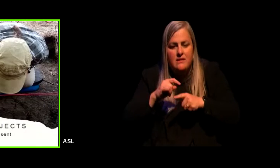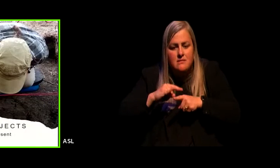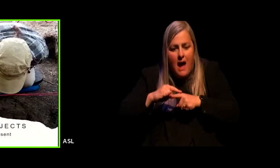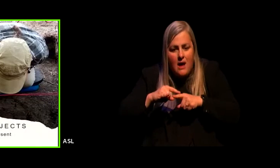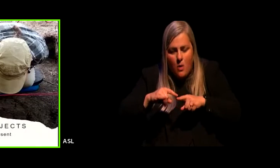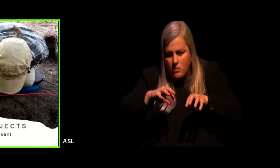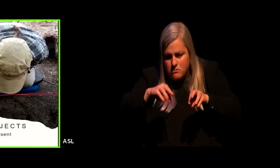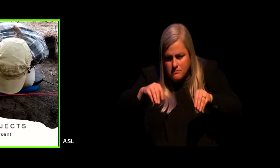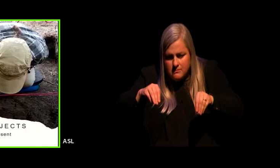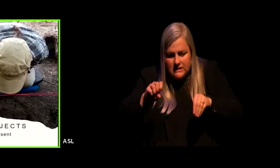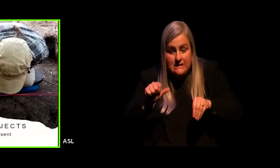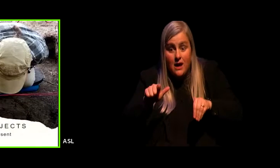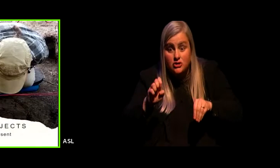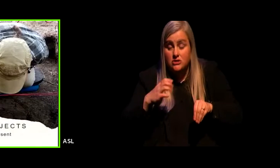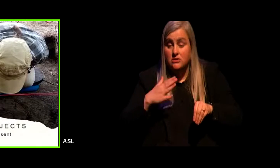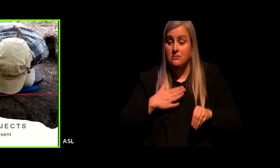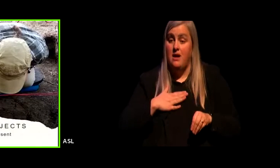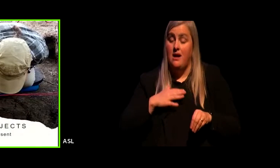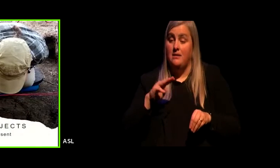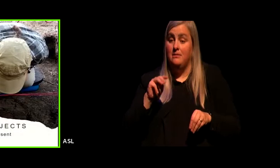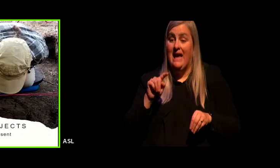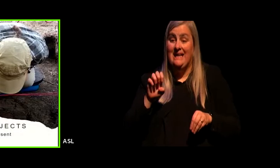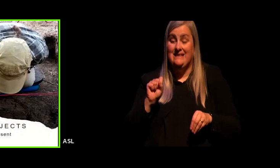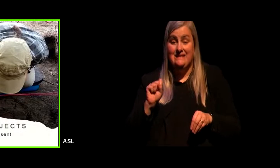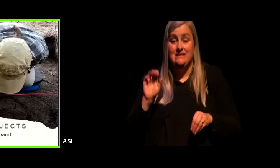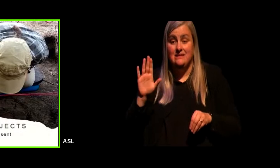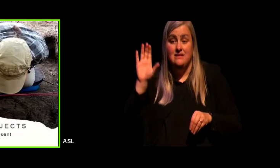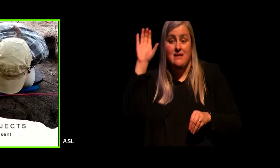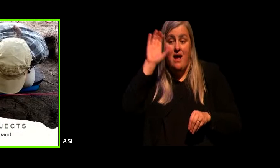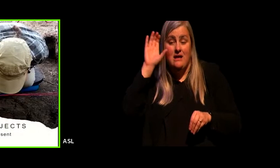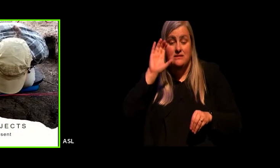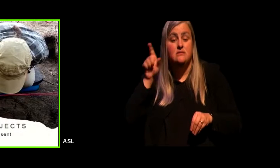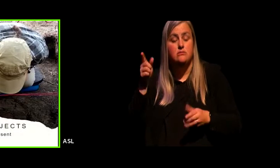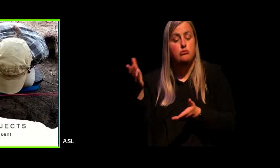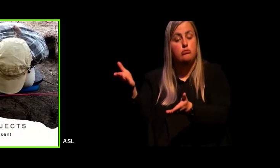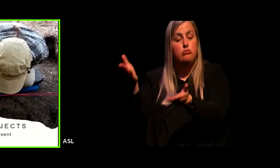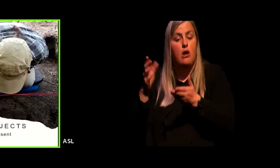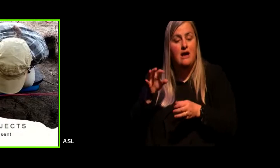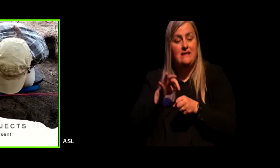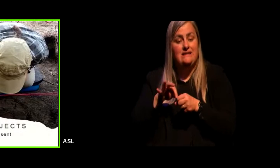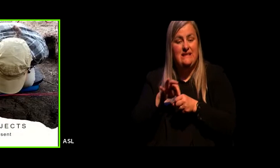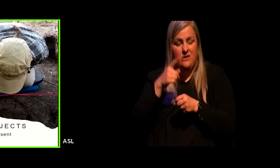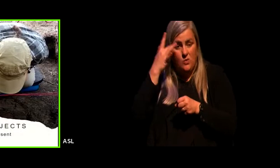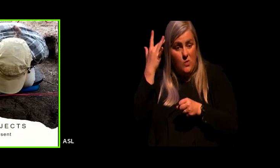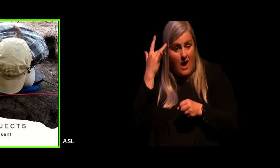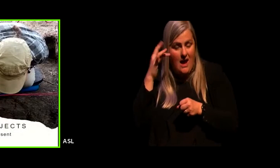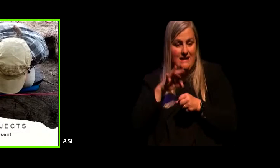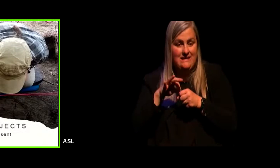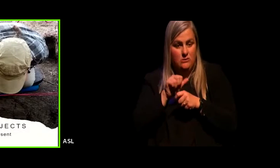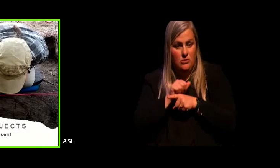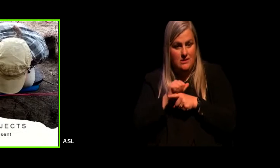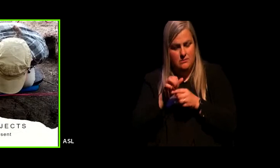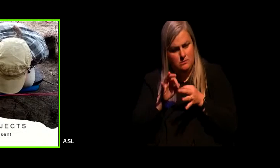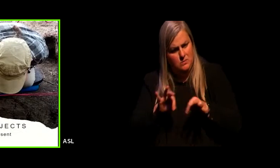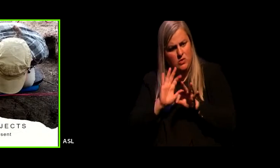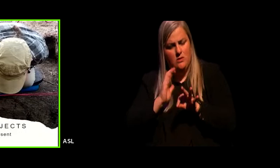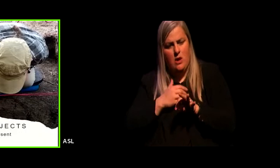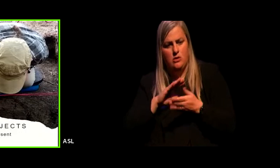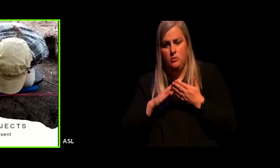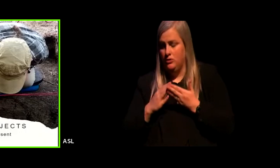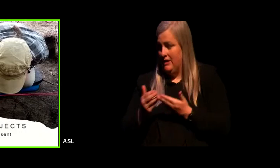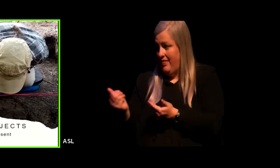one of my Métis cousins brought some tea, because tea and tea practice is really important in our communities, and it's here.